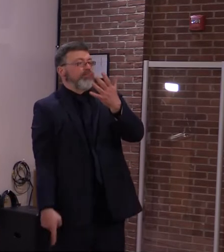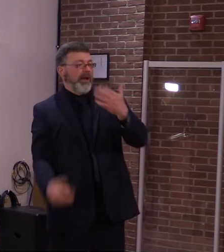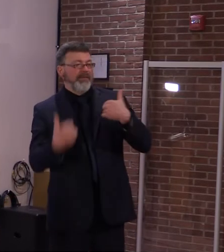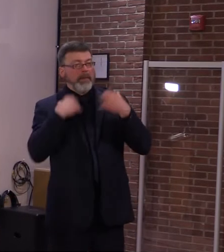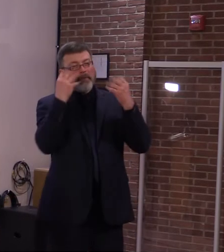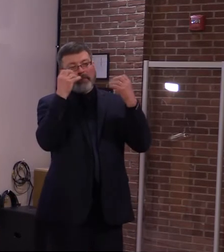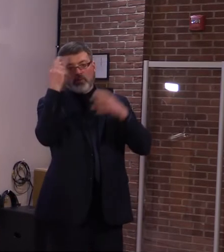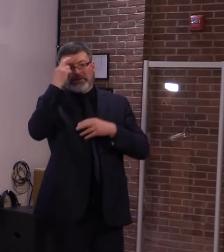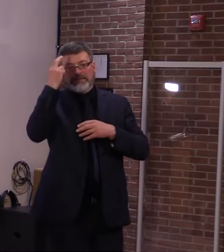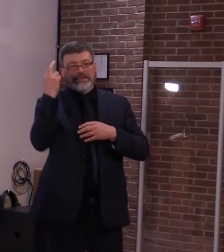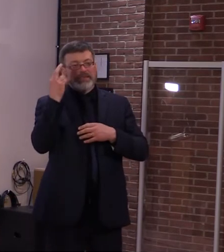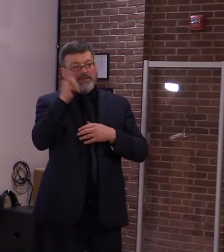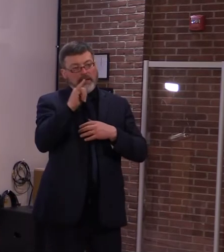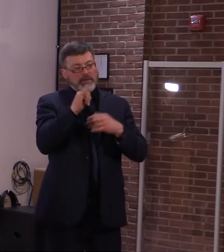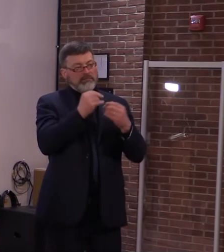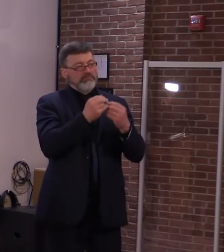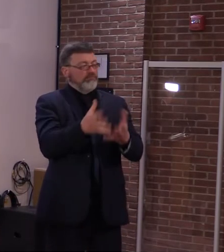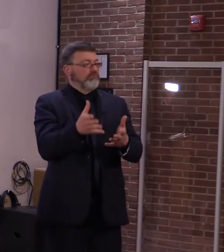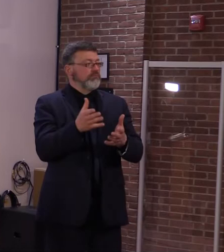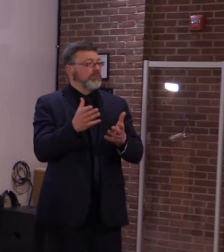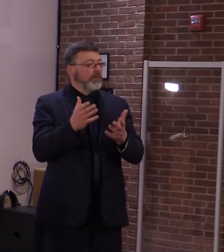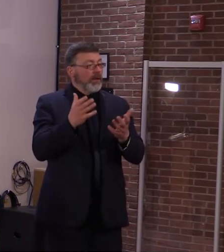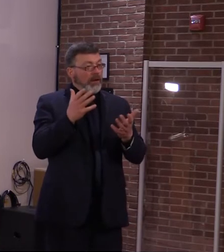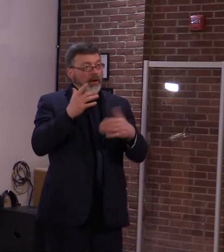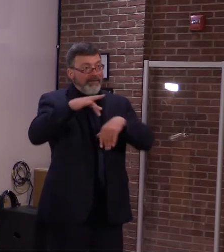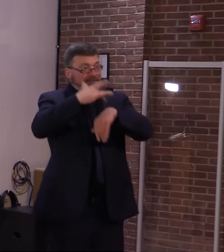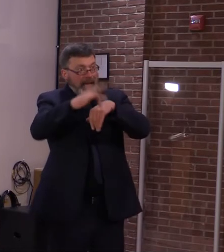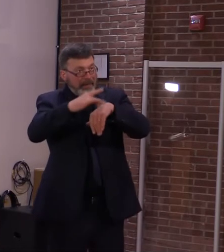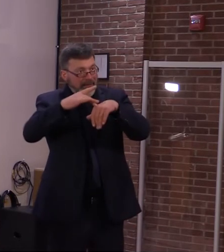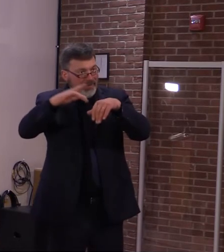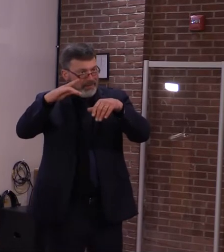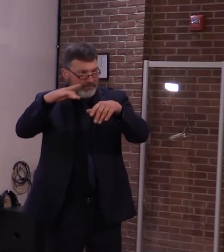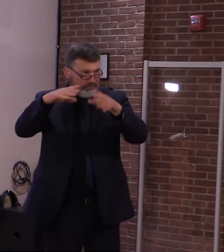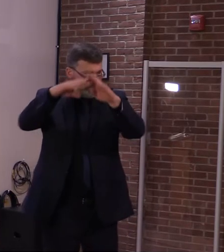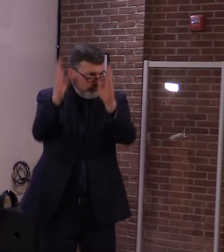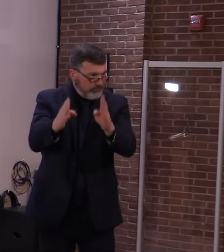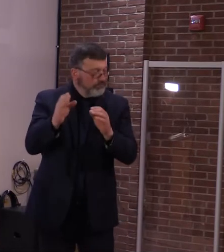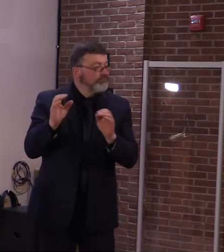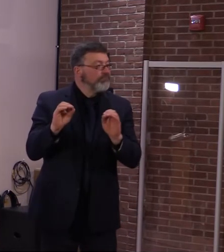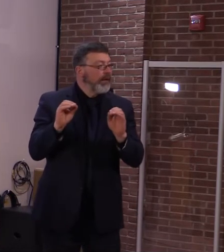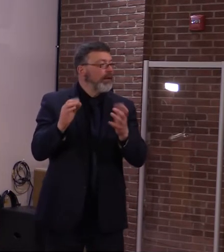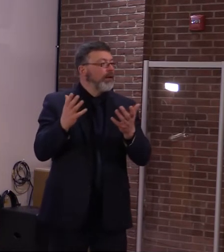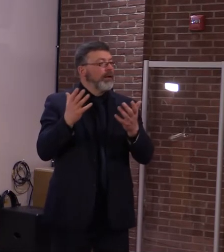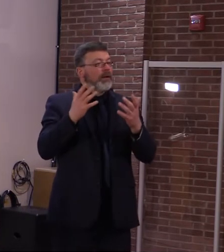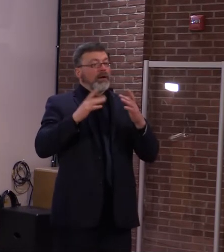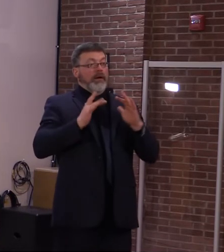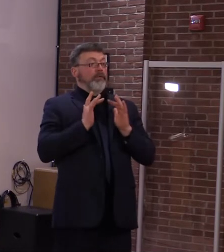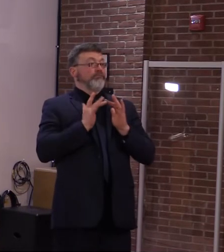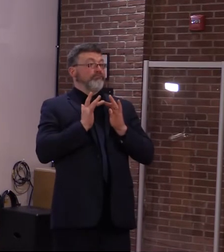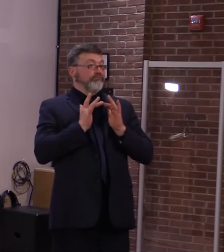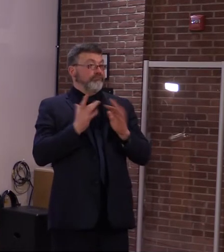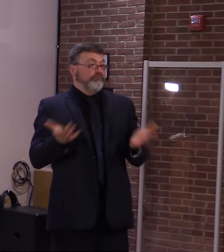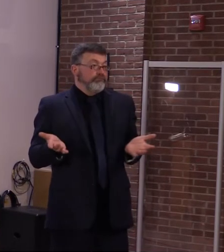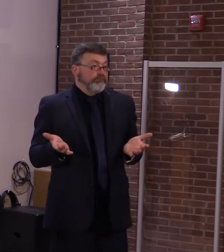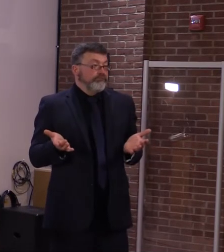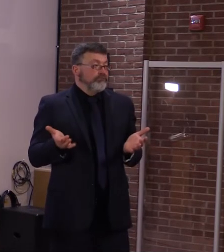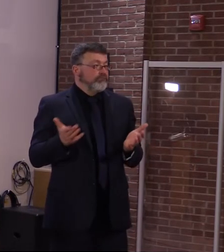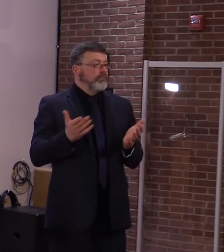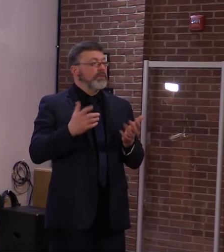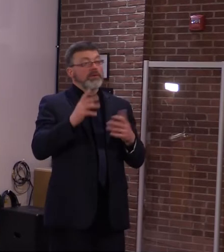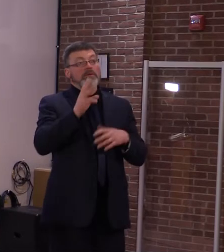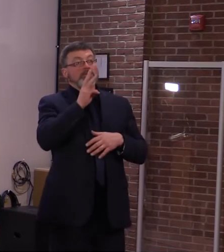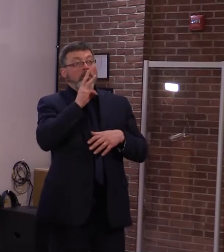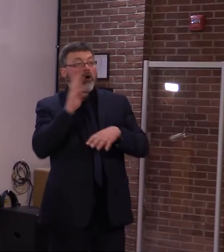issues like housing and climate change mitigation and our water, sewer, and storm water, as well as